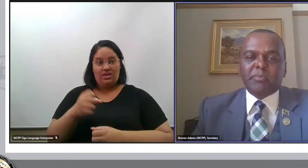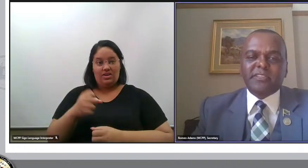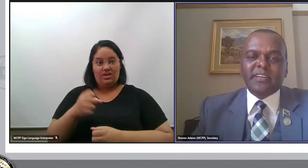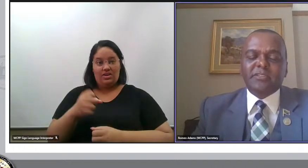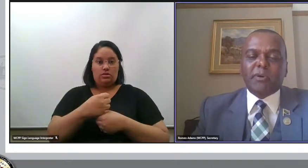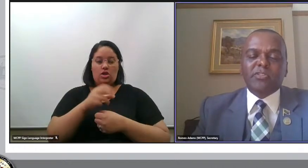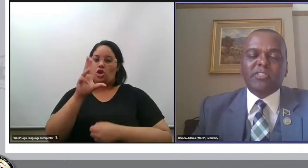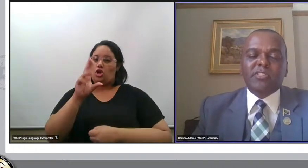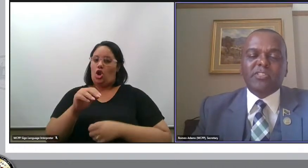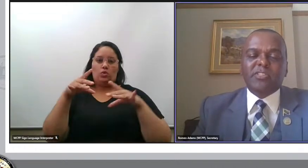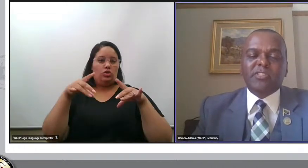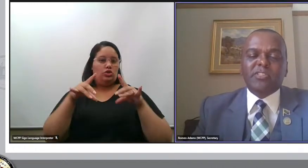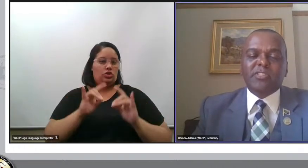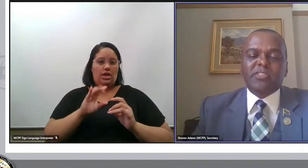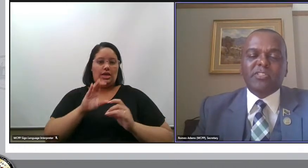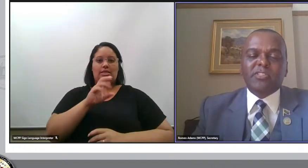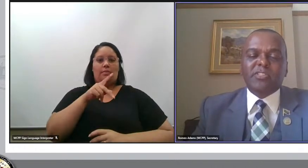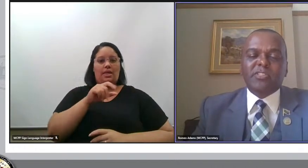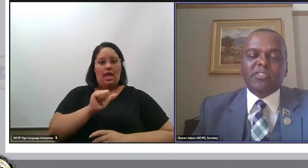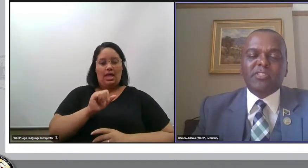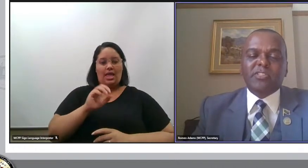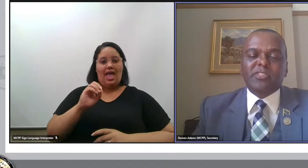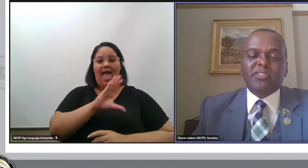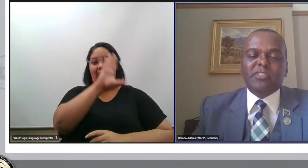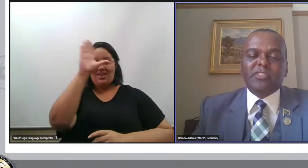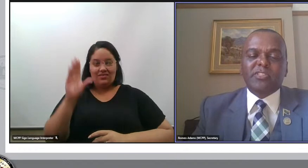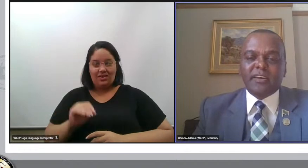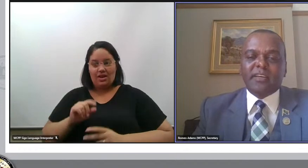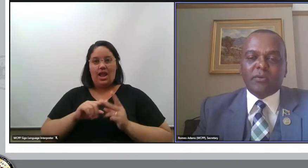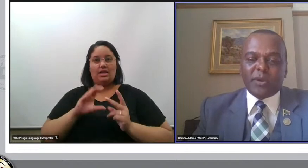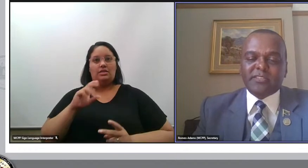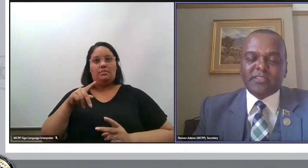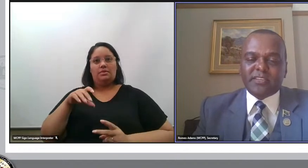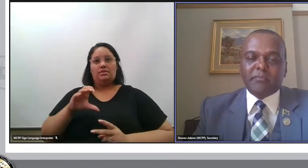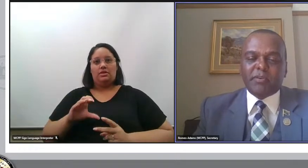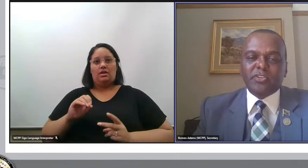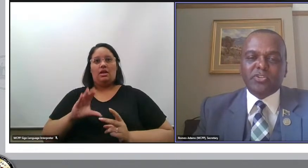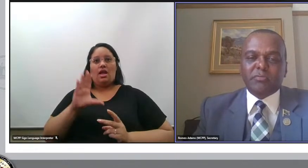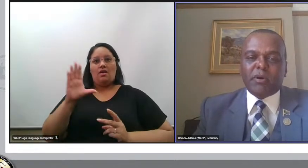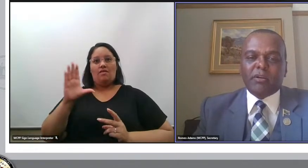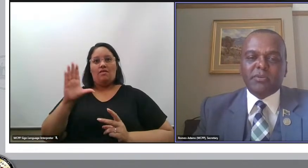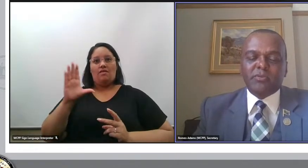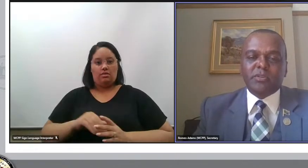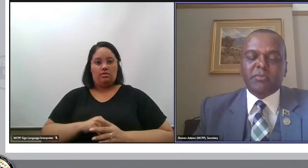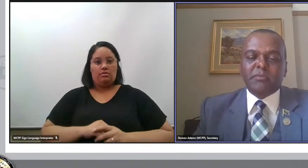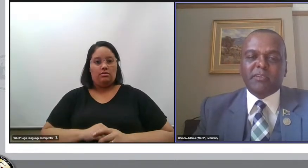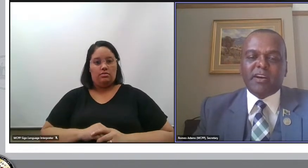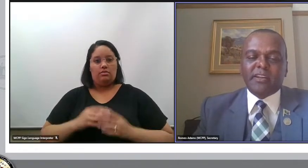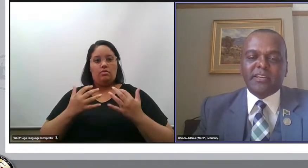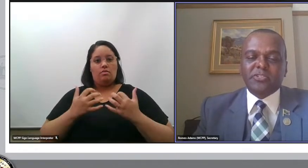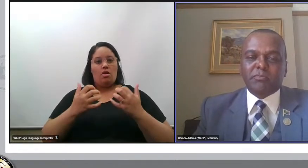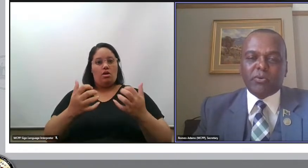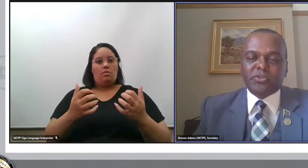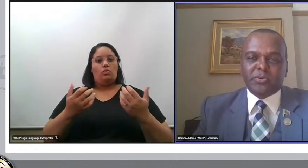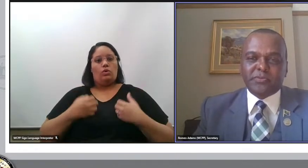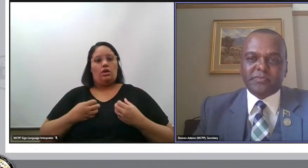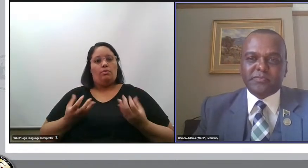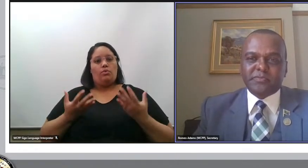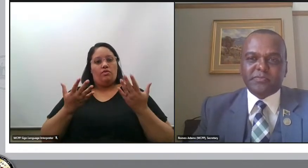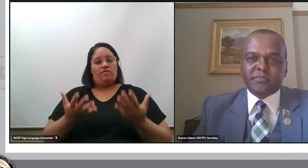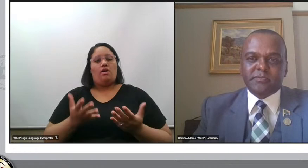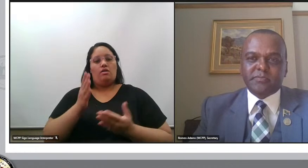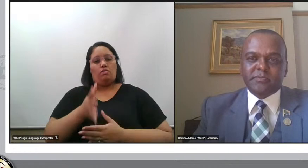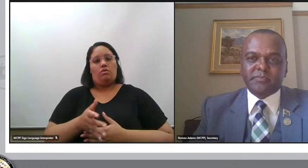No, Chairperson, it's both the CPA Africa and the CPC that the Western Cape Provincial Parliament will be providing support